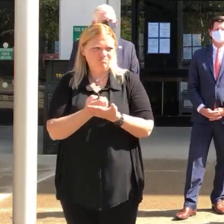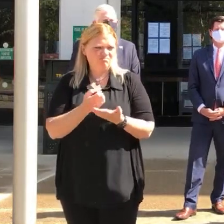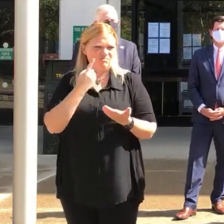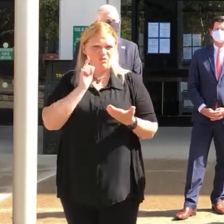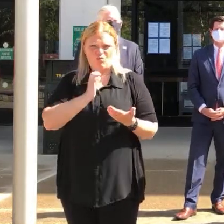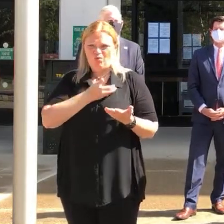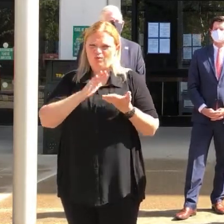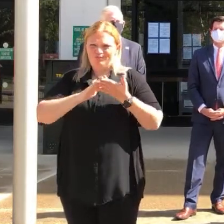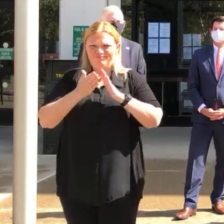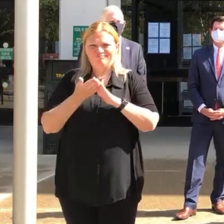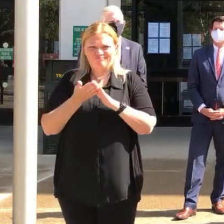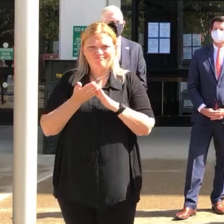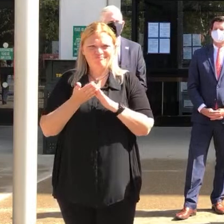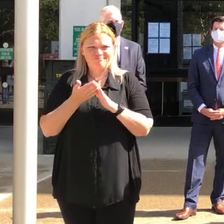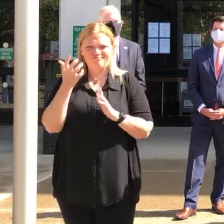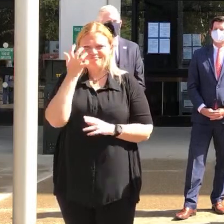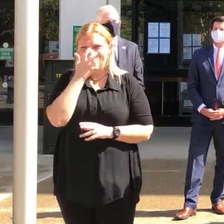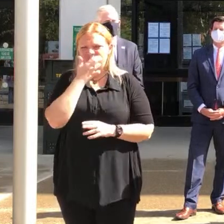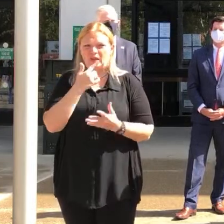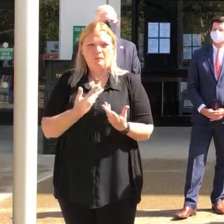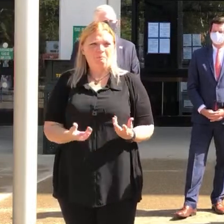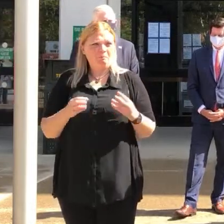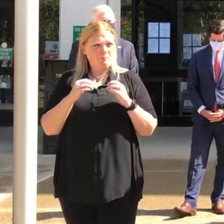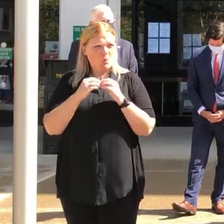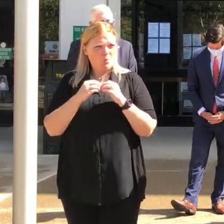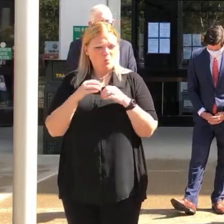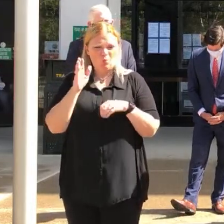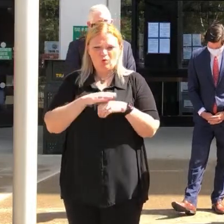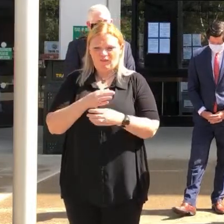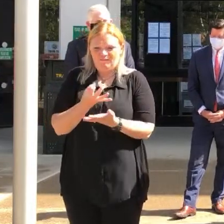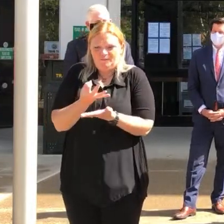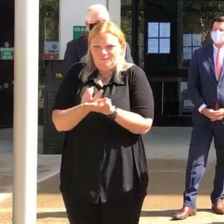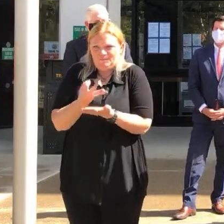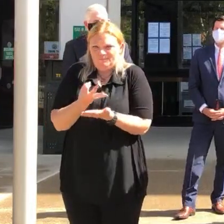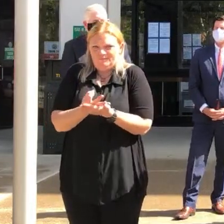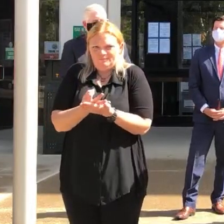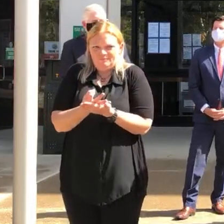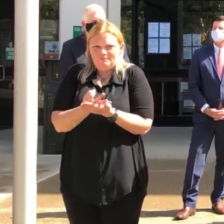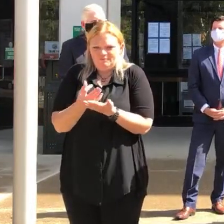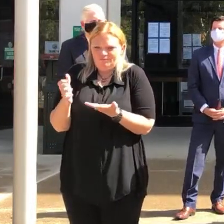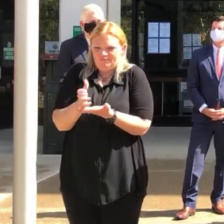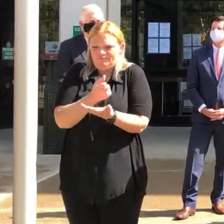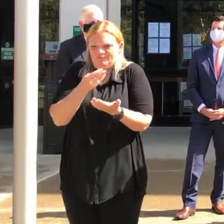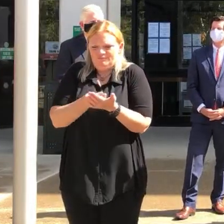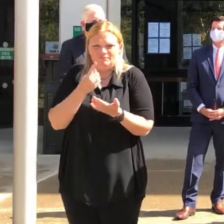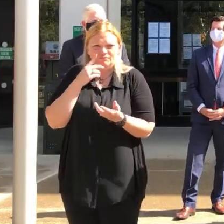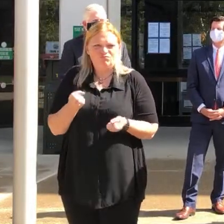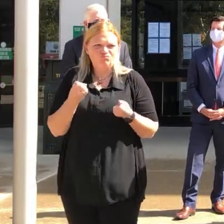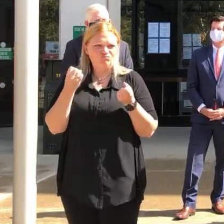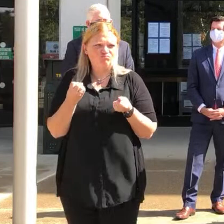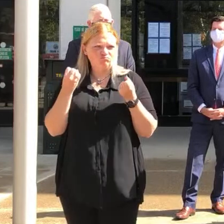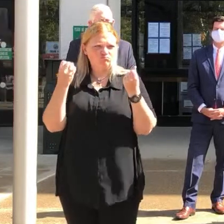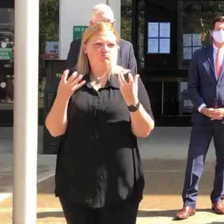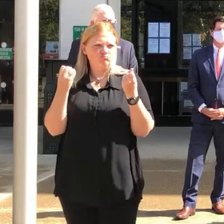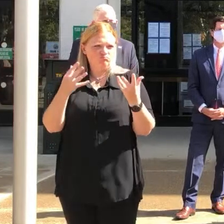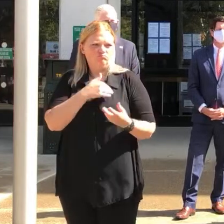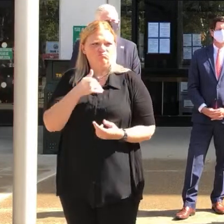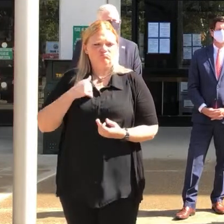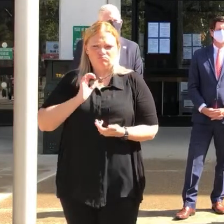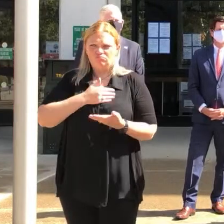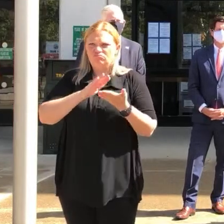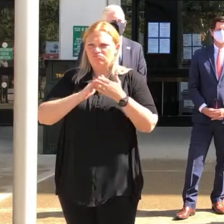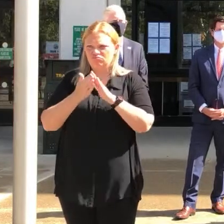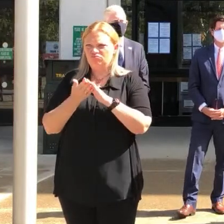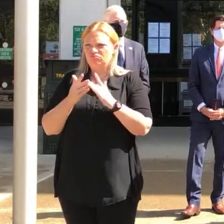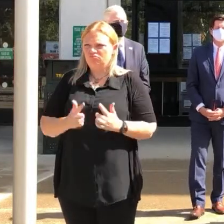our community, and even more so on the financial fortunes of so many members of our